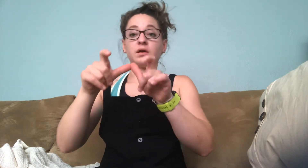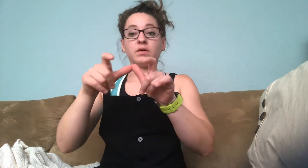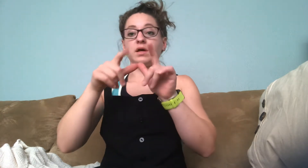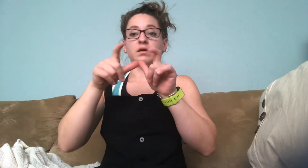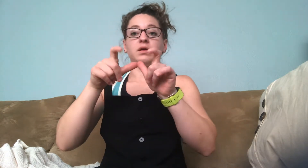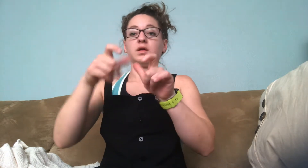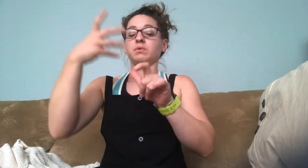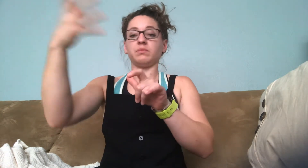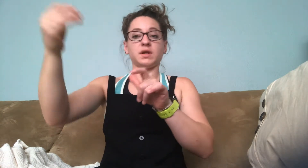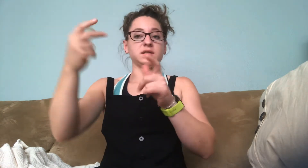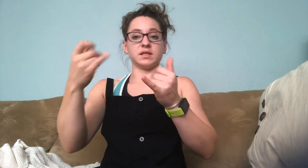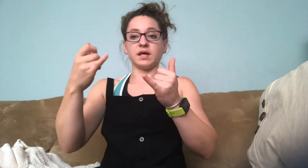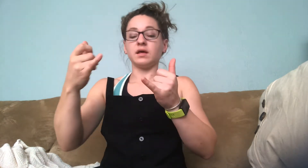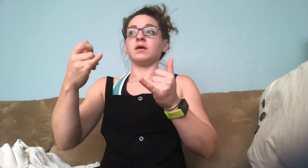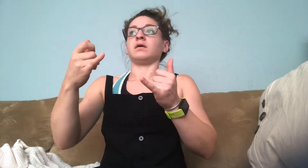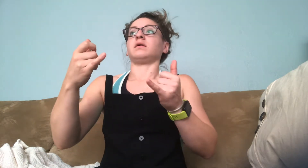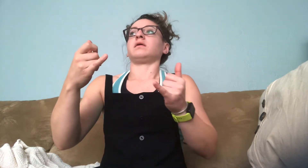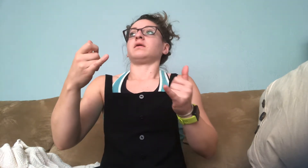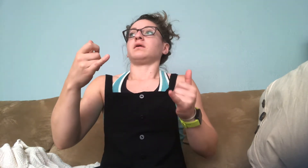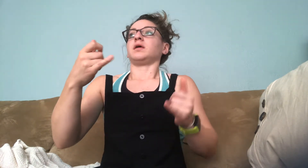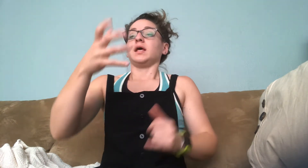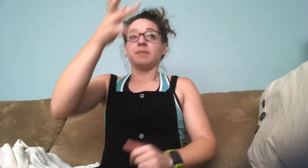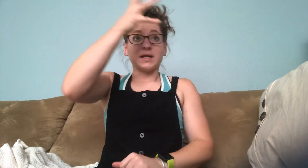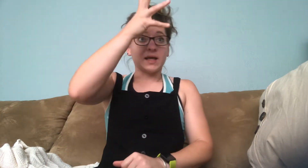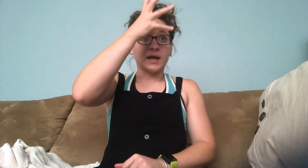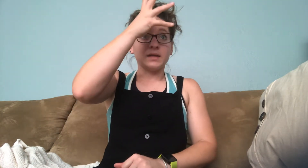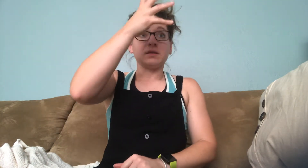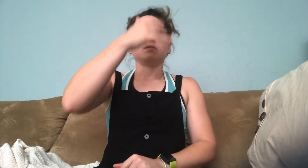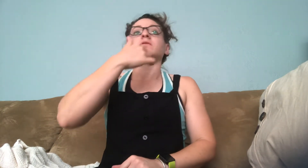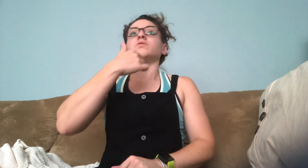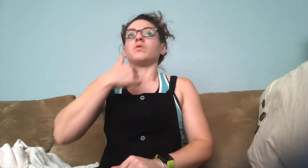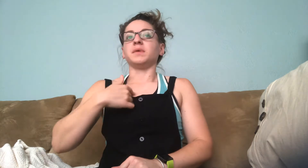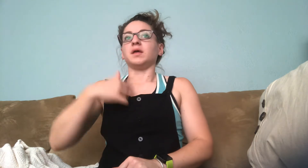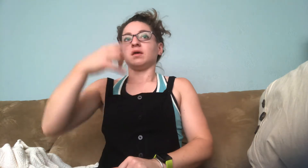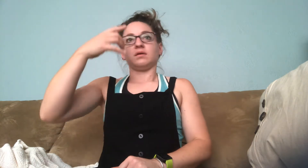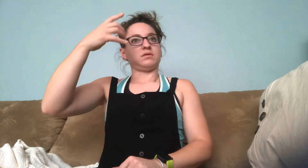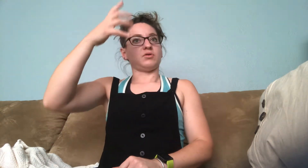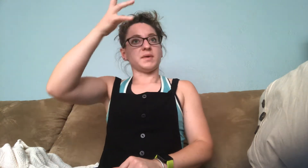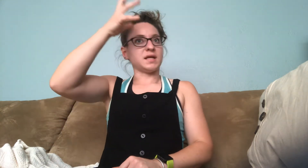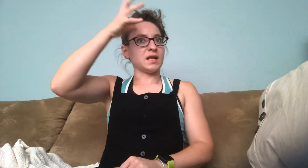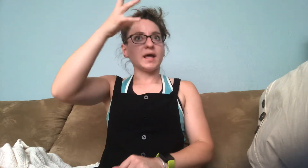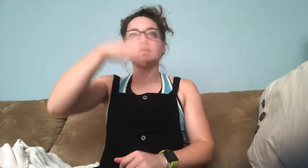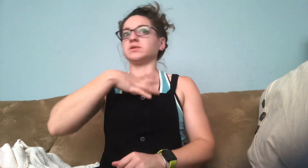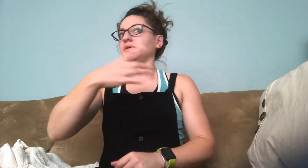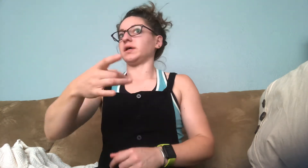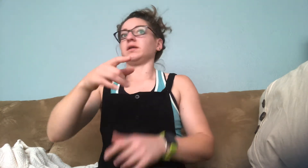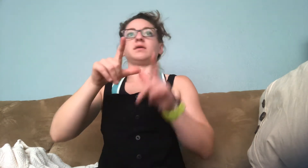went running, okay? He went running today. And my dad told me, or my dad likes to